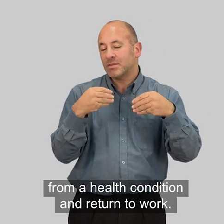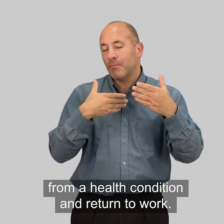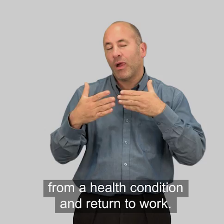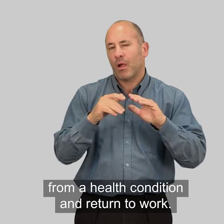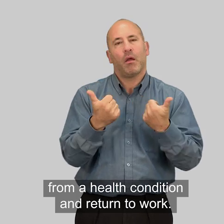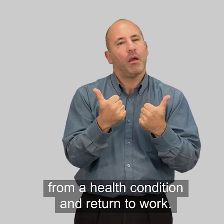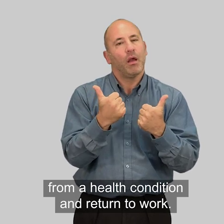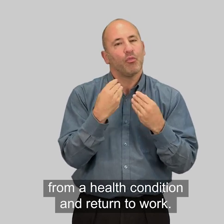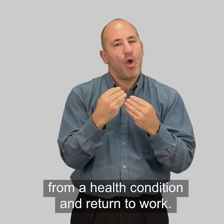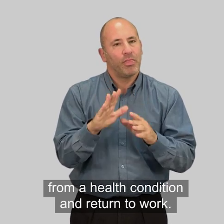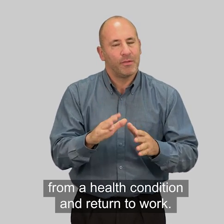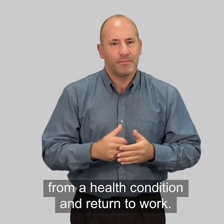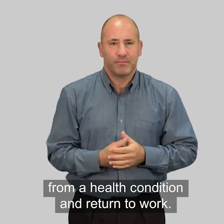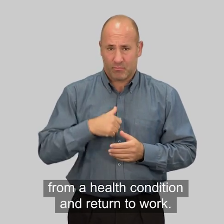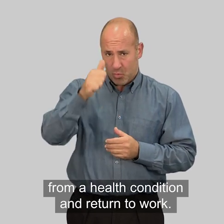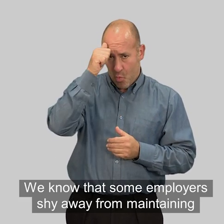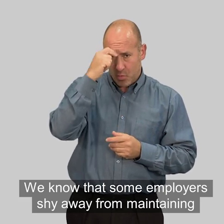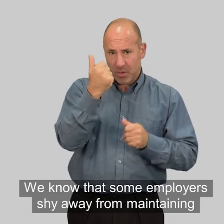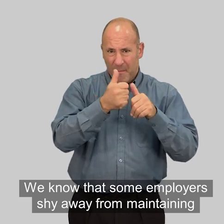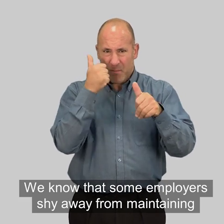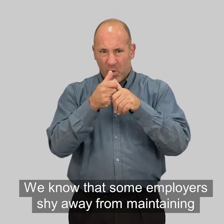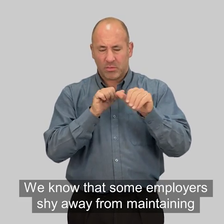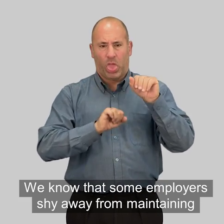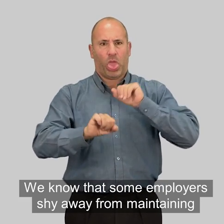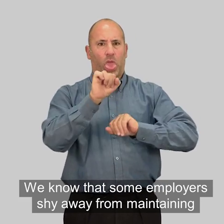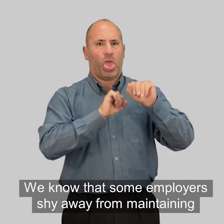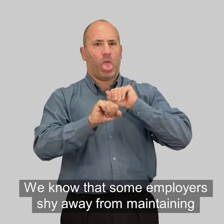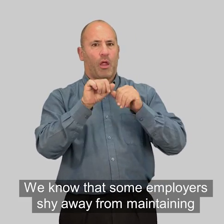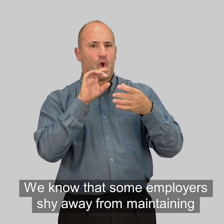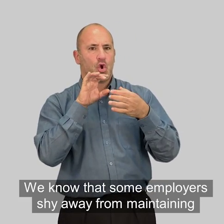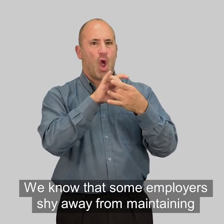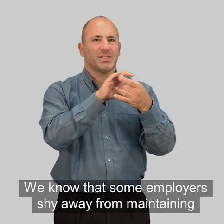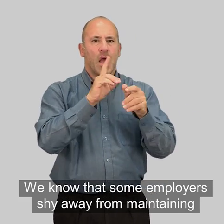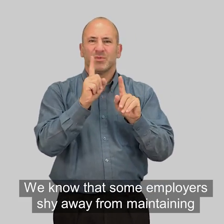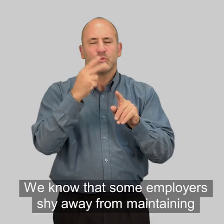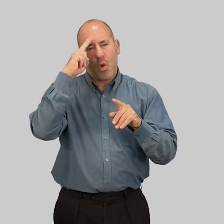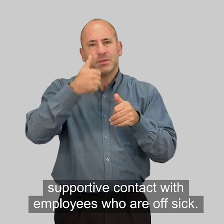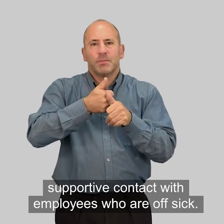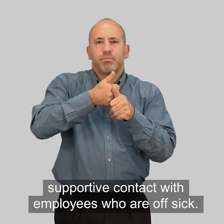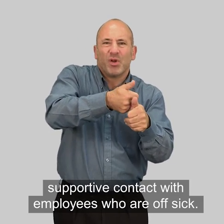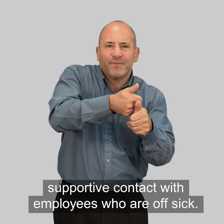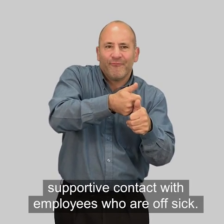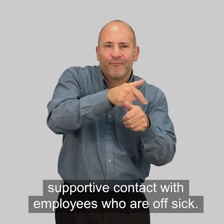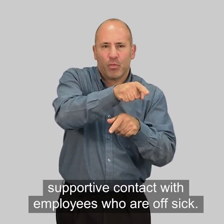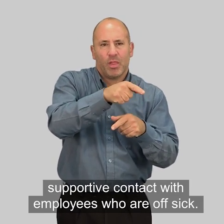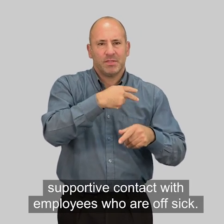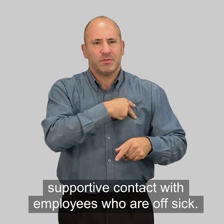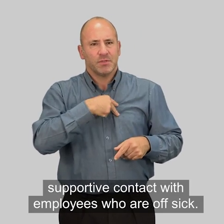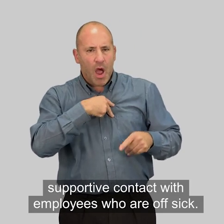work. We know that some employers shy away from maintaining supportive contact with employees who are